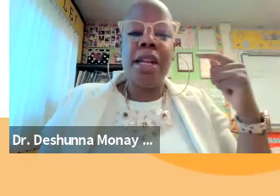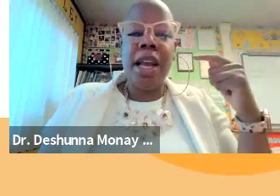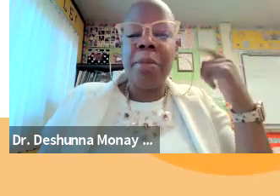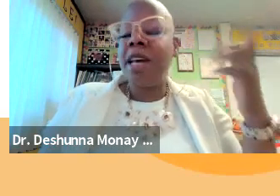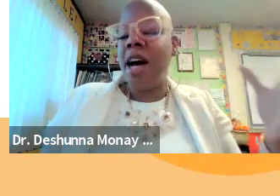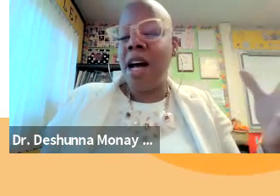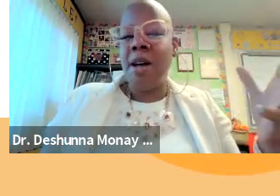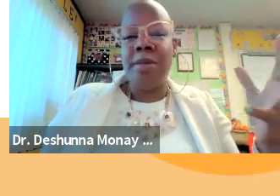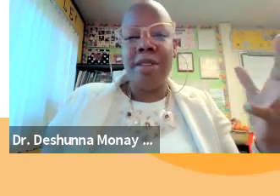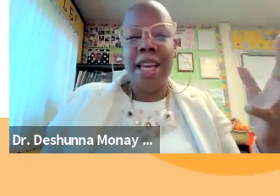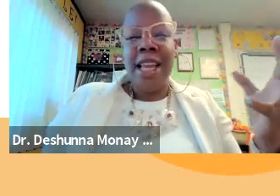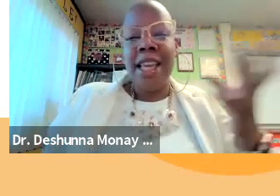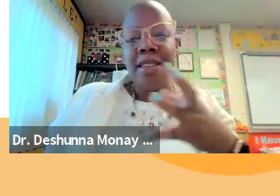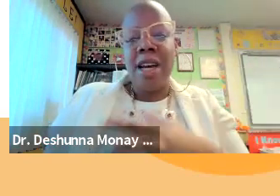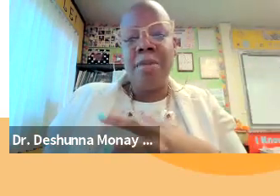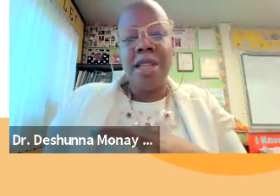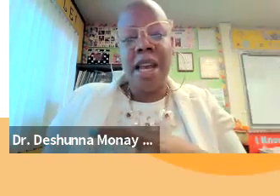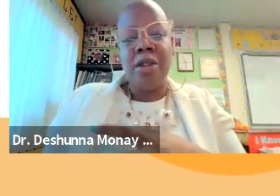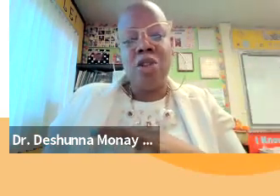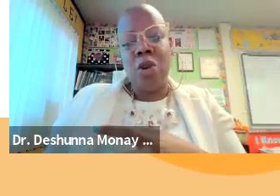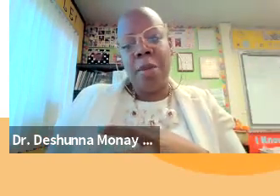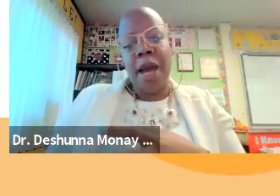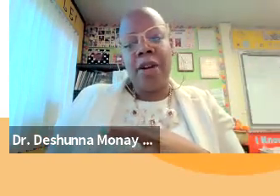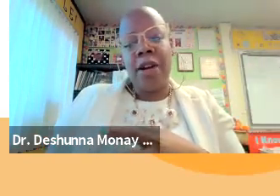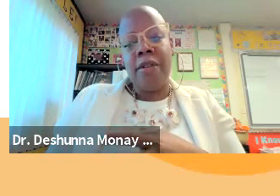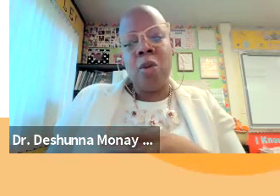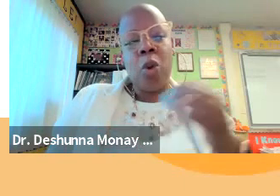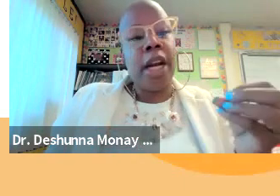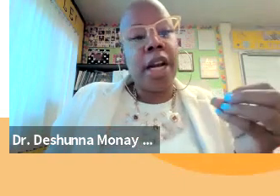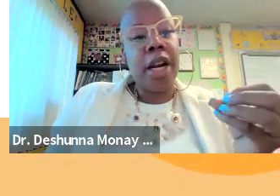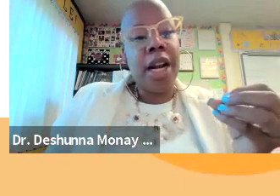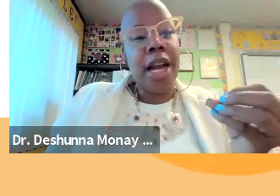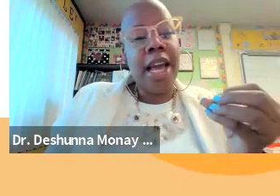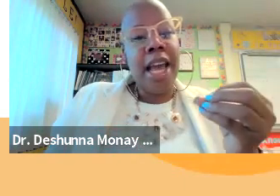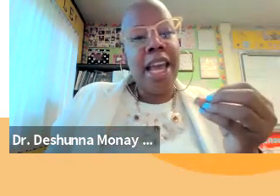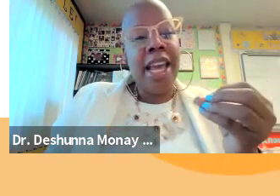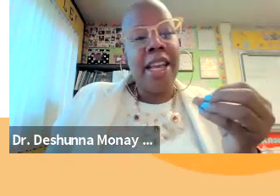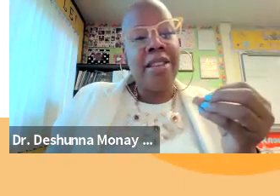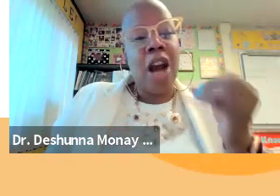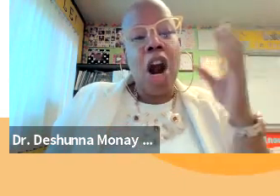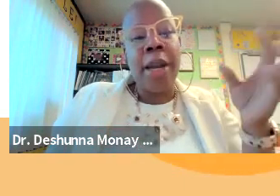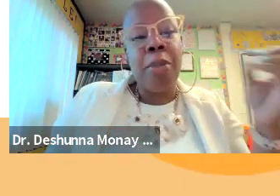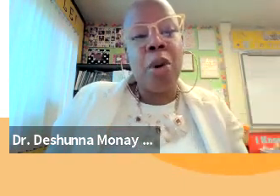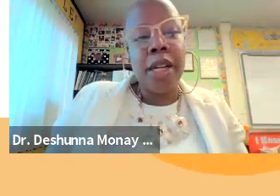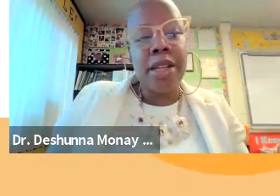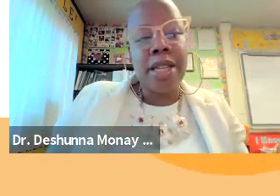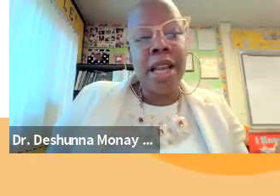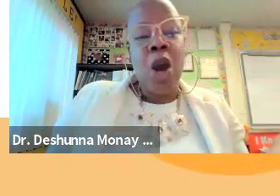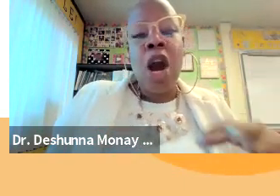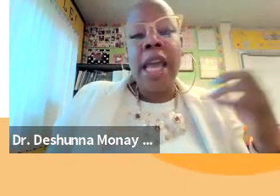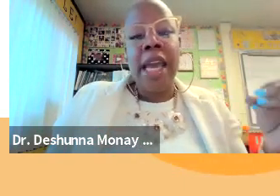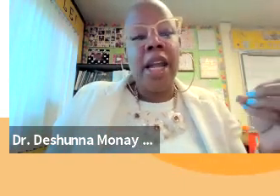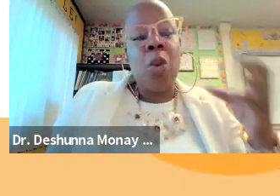so, but this comes down to a matter of where is our